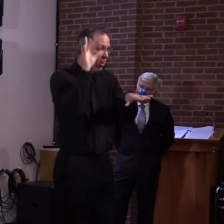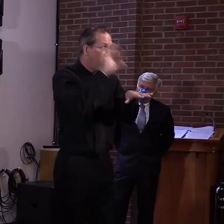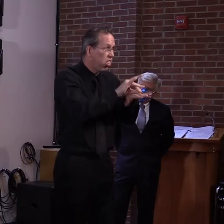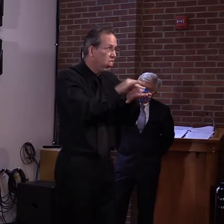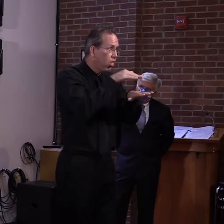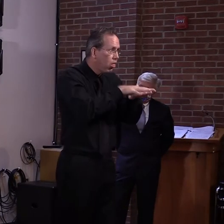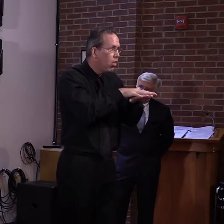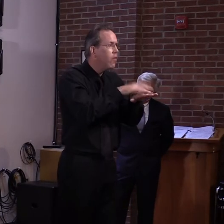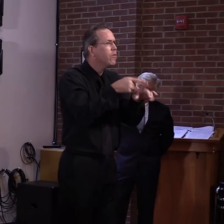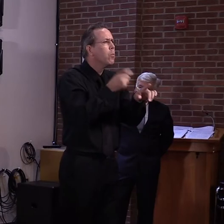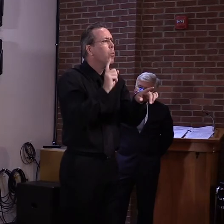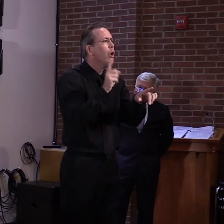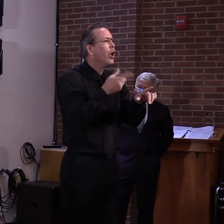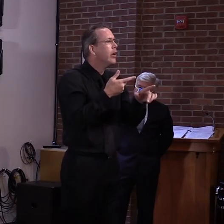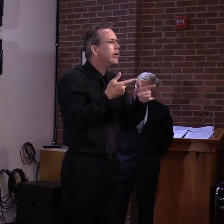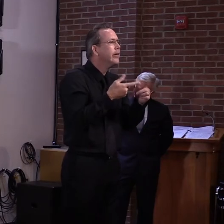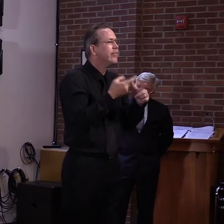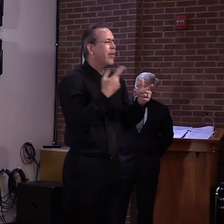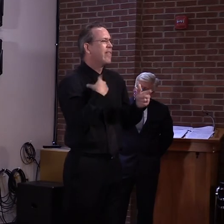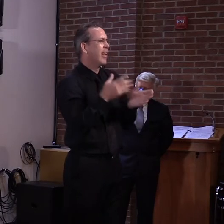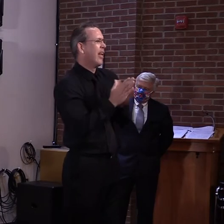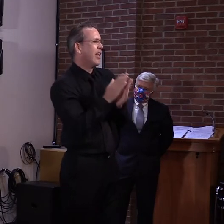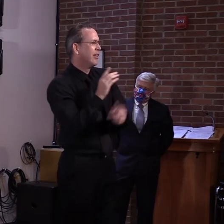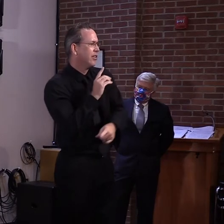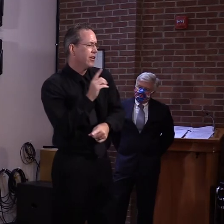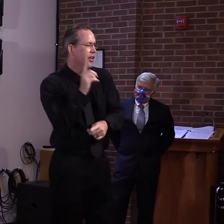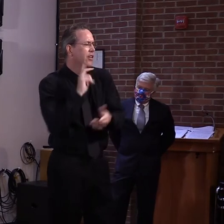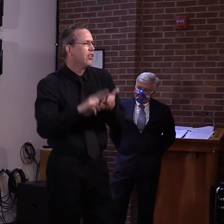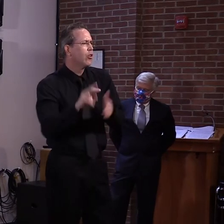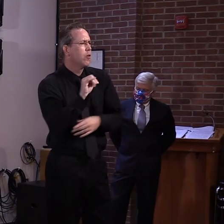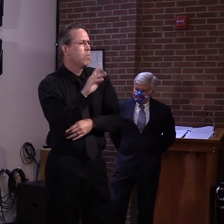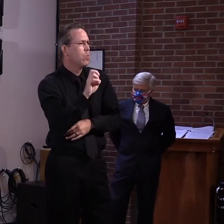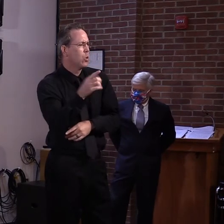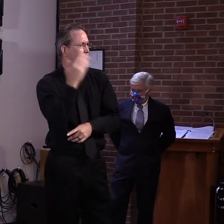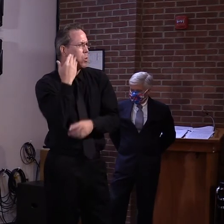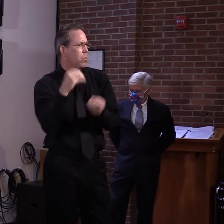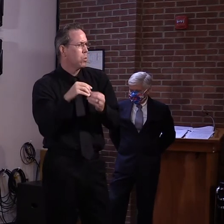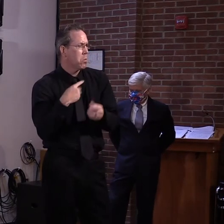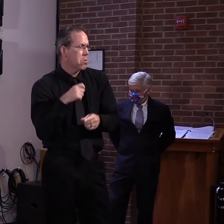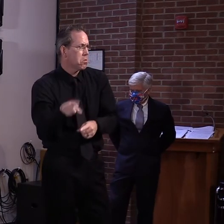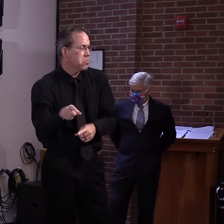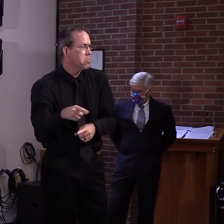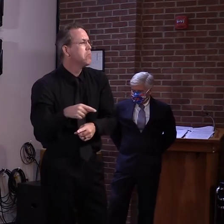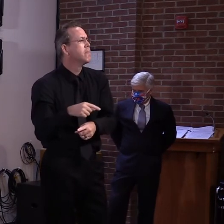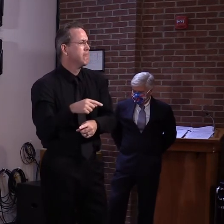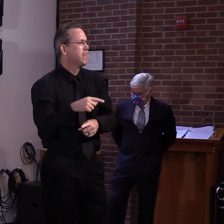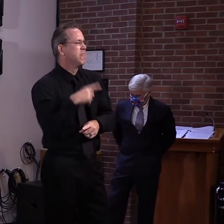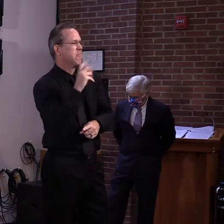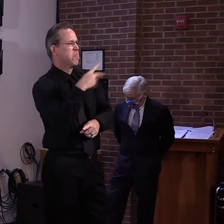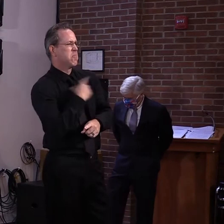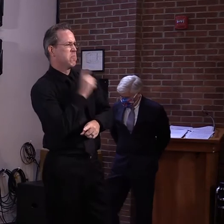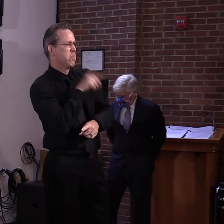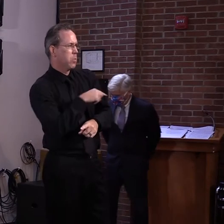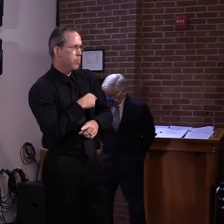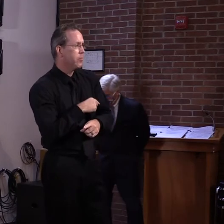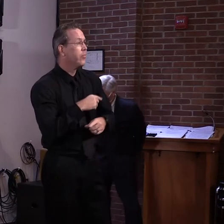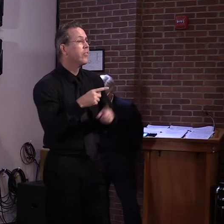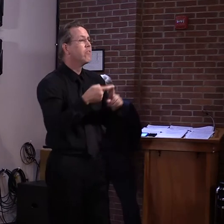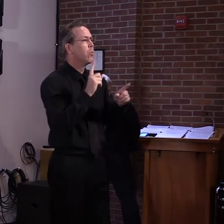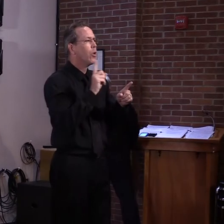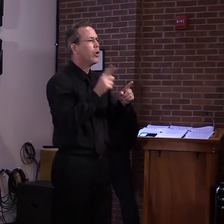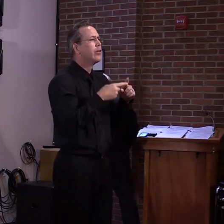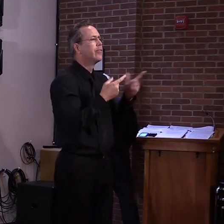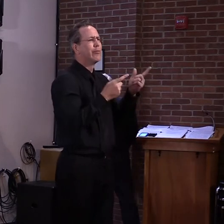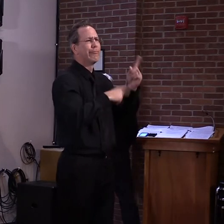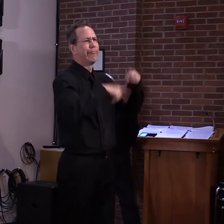Moore. Thank you. Thank you, Governor. Yeah, the sources of phosphorus are variable, but